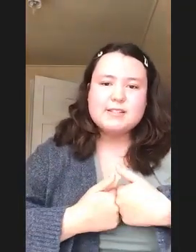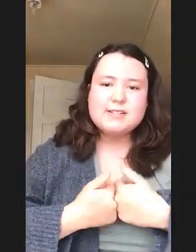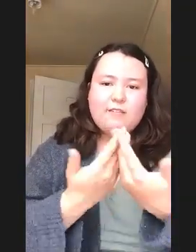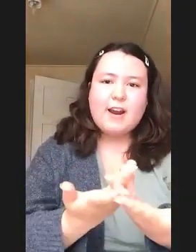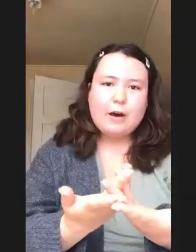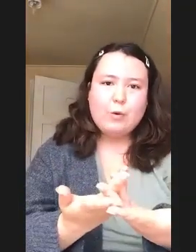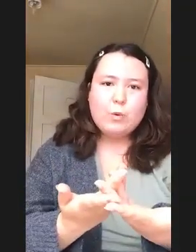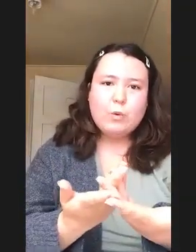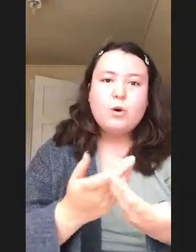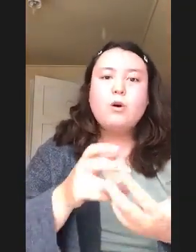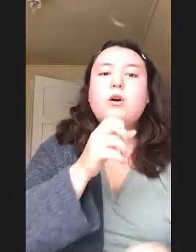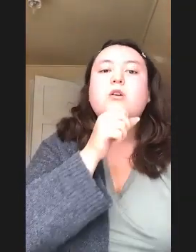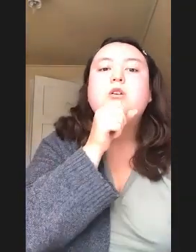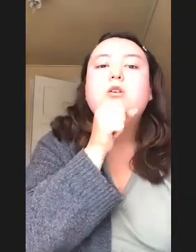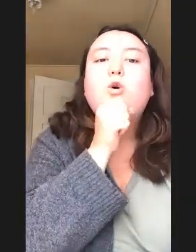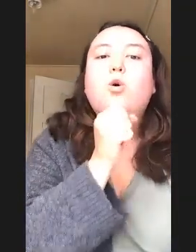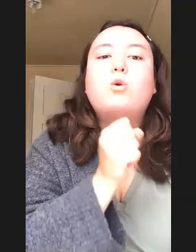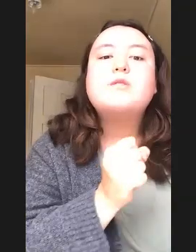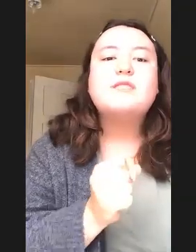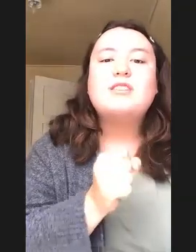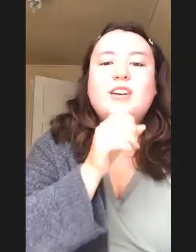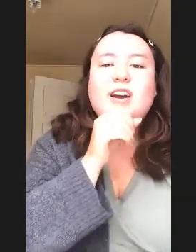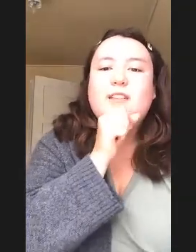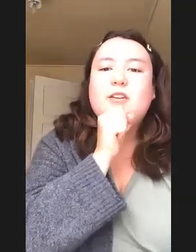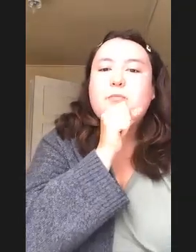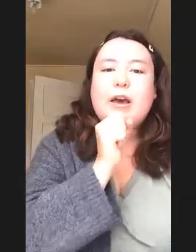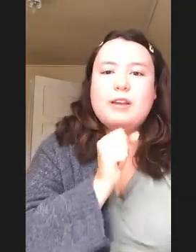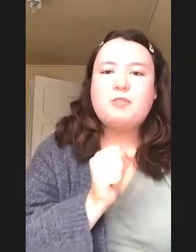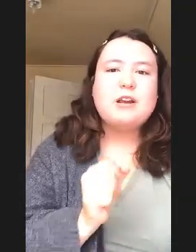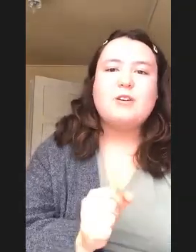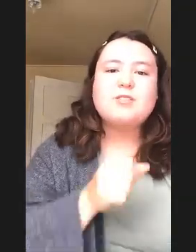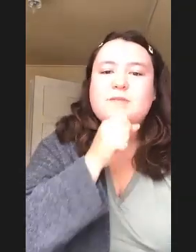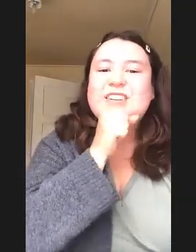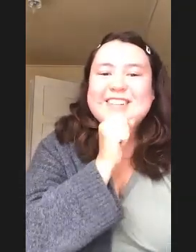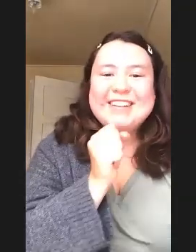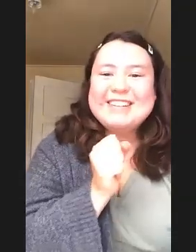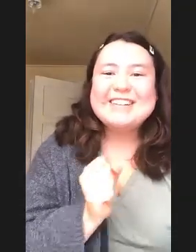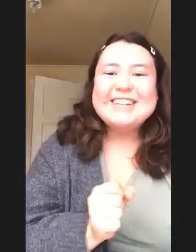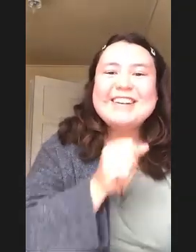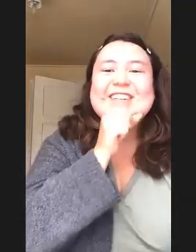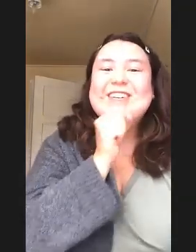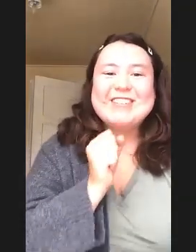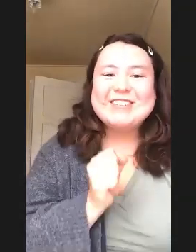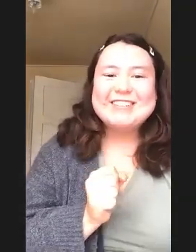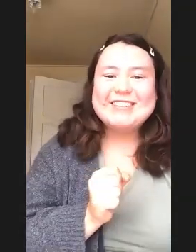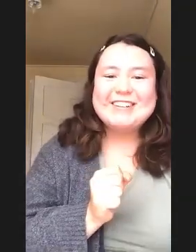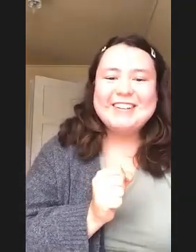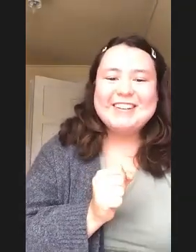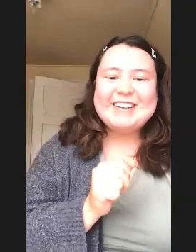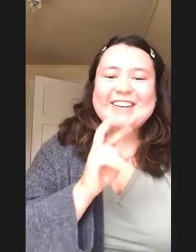sign for how. Old. You're kind of like petting your beard or something. Old. And